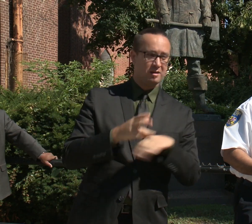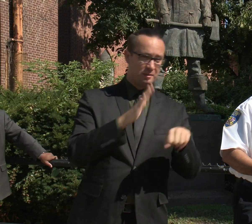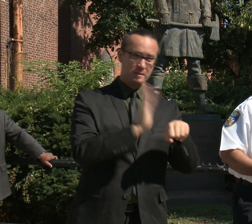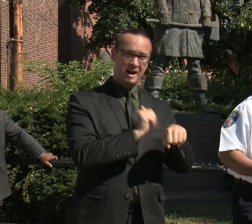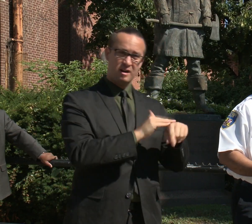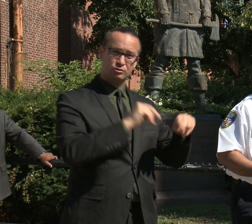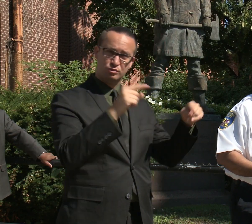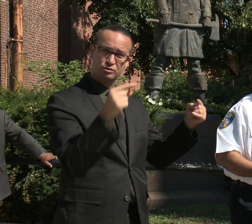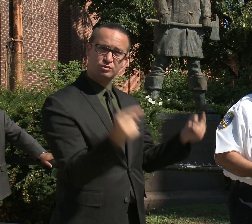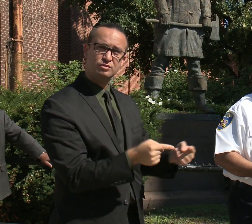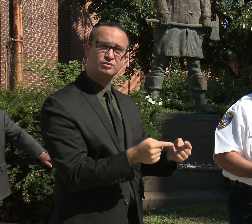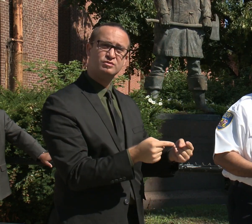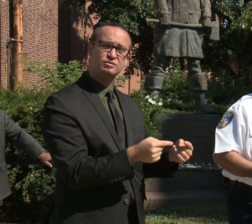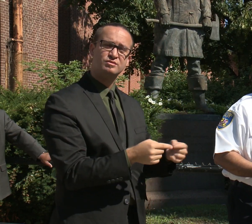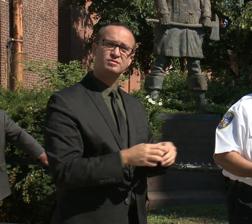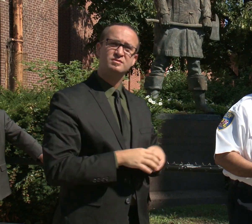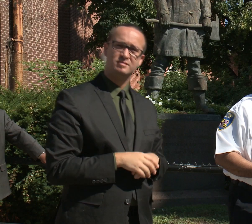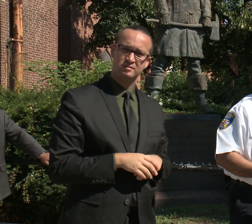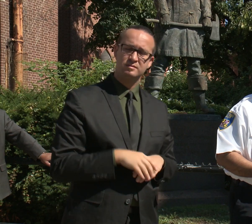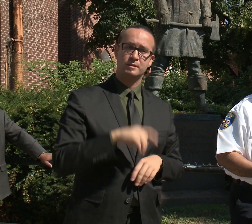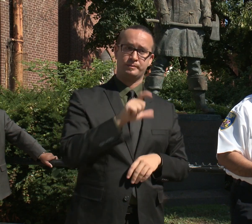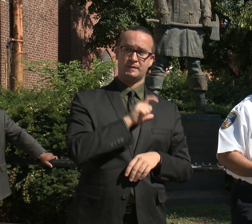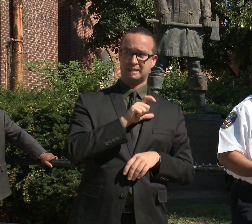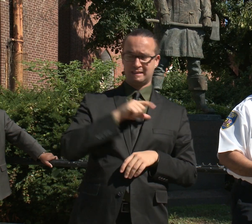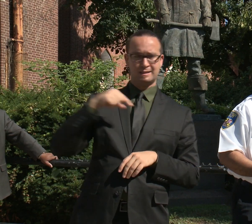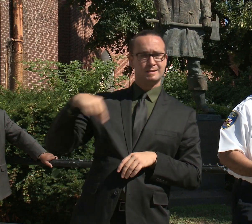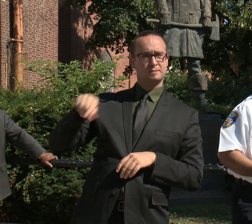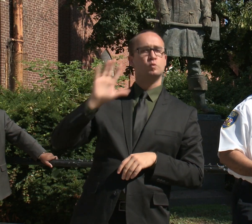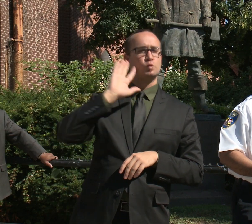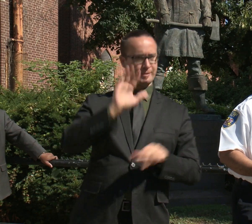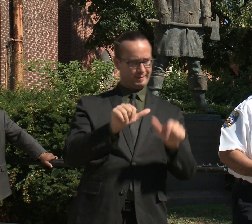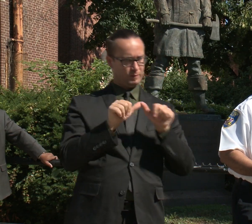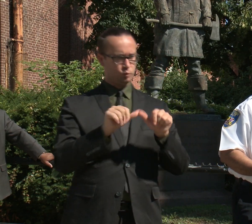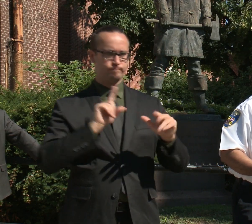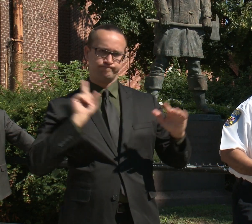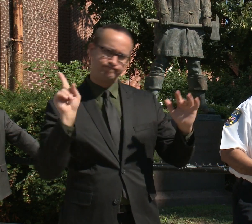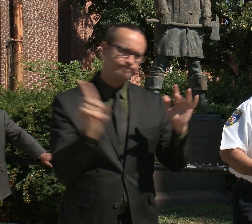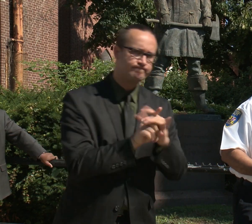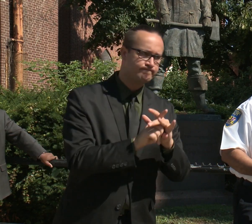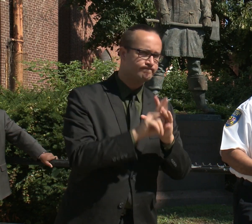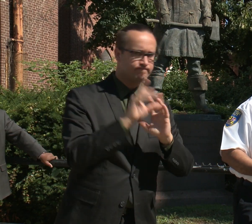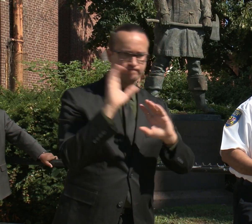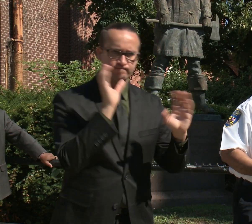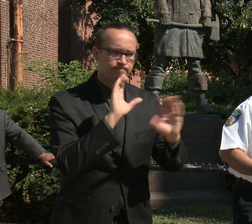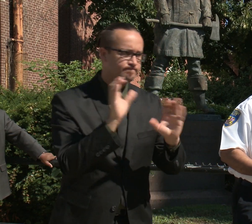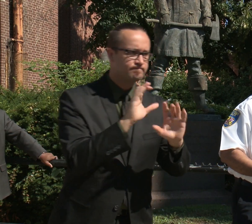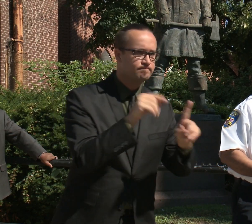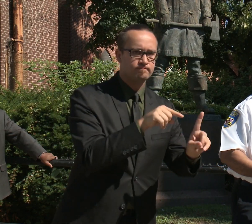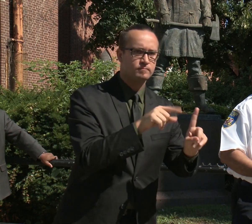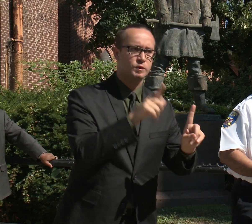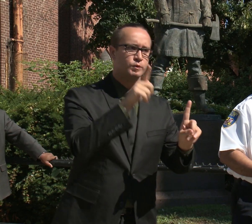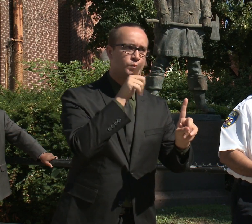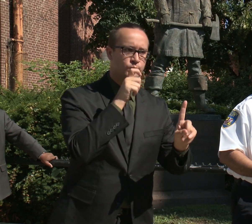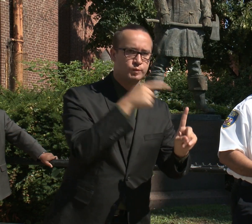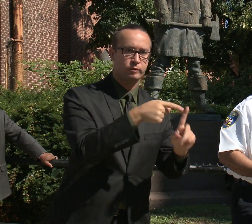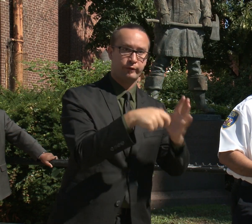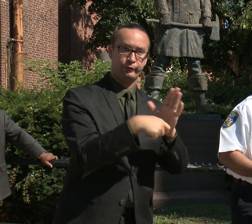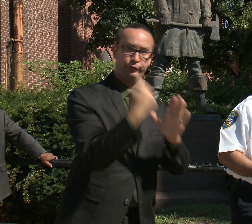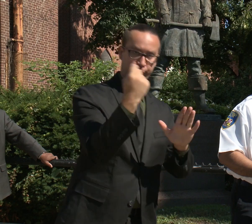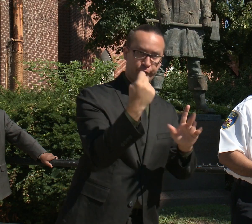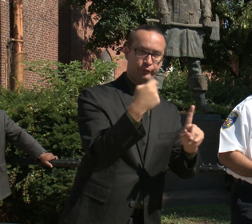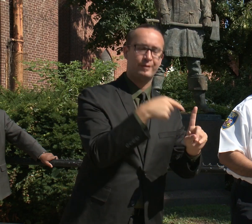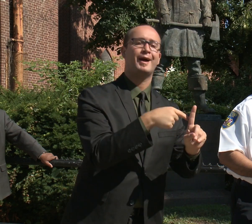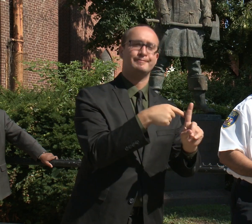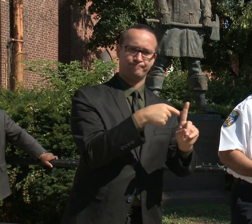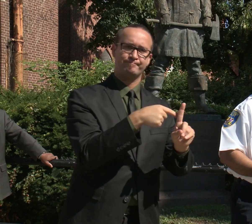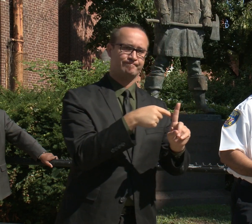to respond to calls for service and are not only looking for those lighting fireworks and committing these offenses, but also examining locations